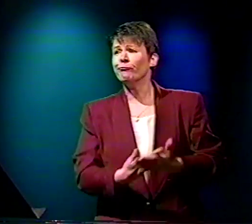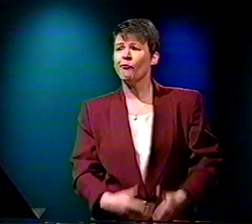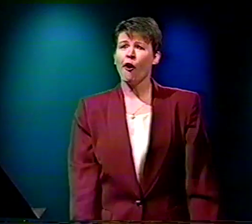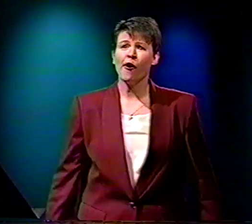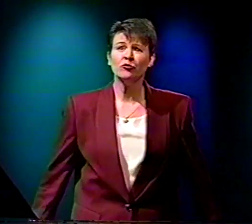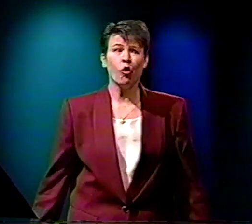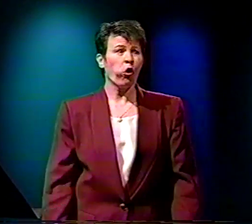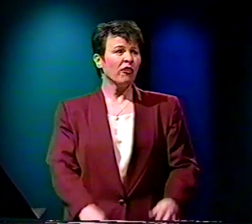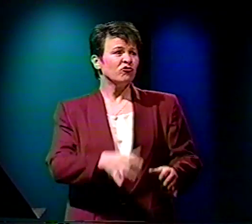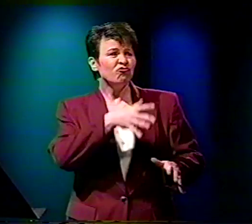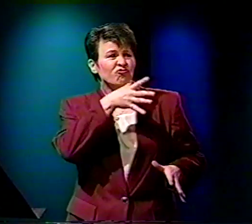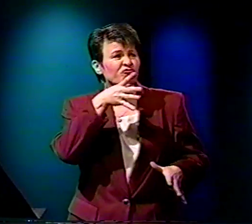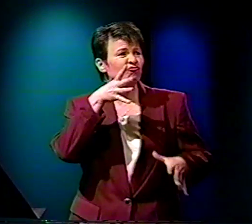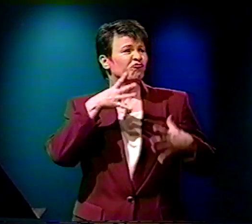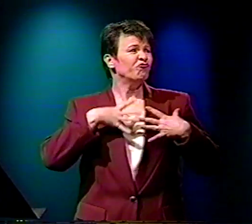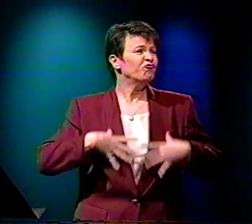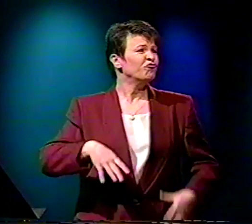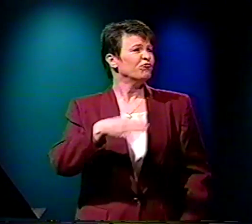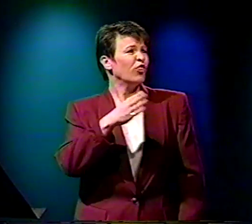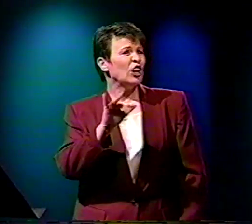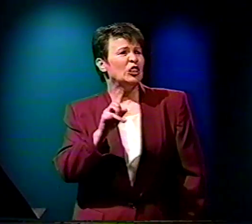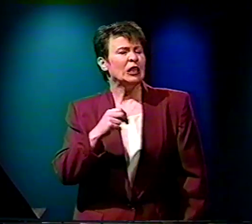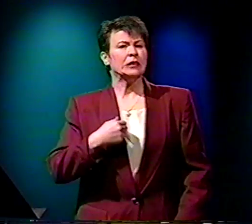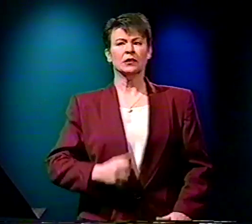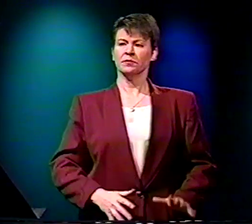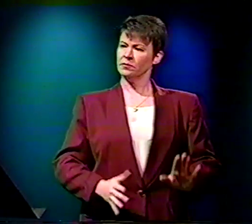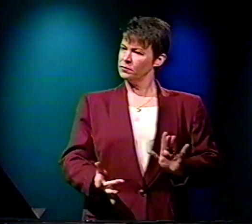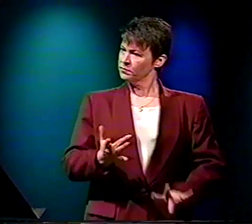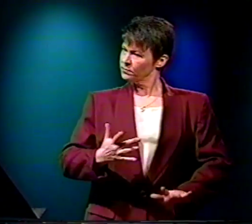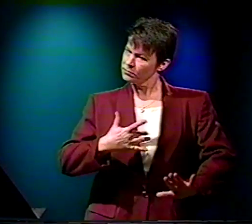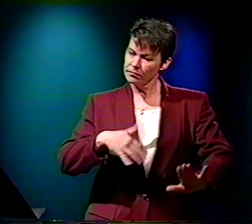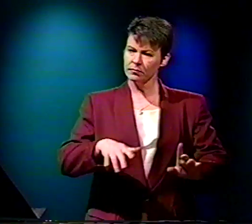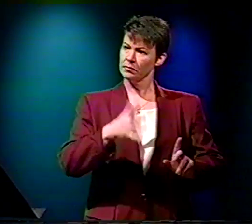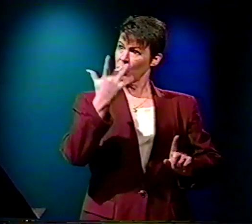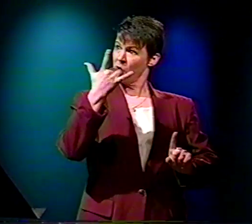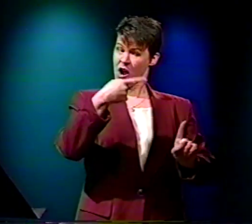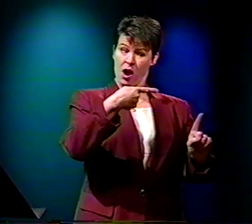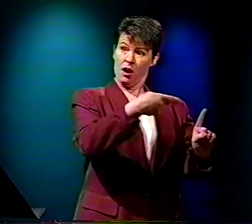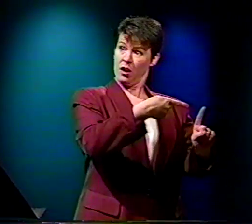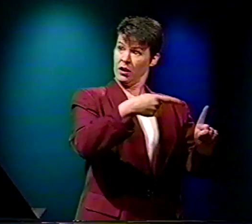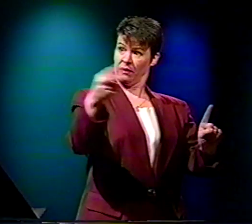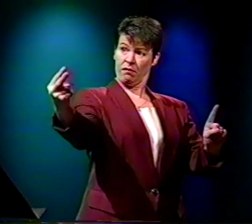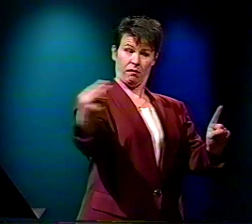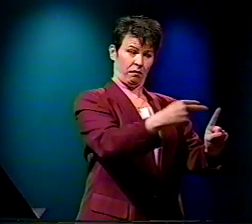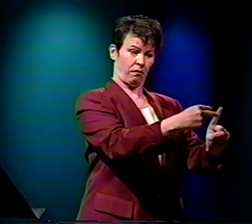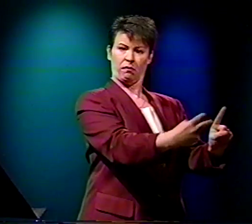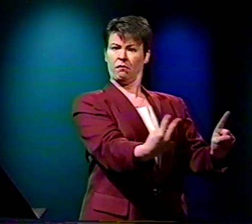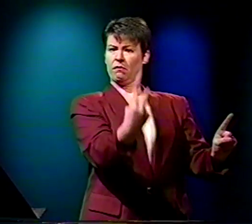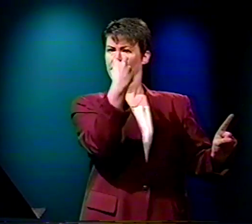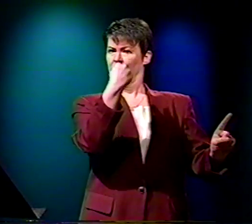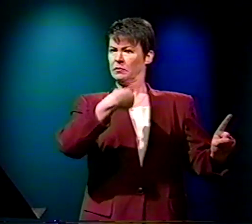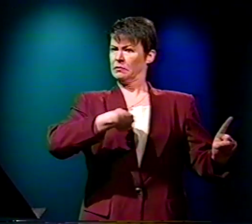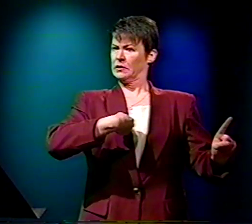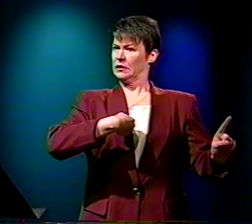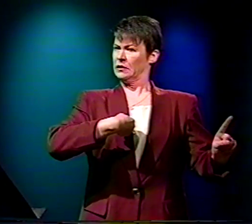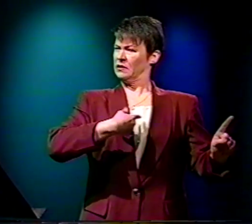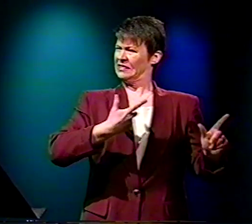professional situation and the interpreter comes walking in with just blue jeans and a top, that's very embarrassing because the